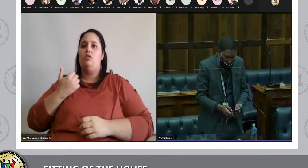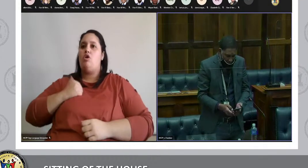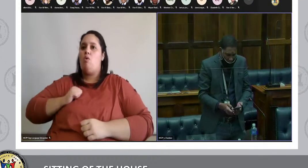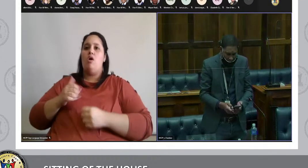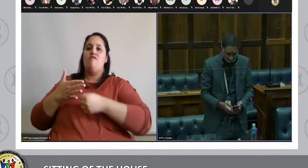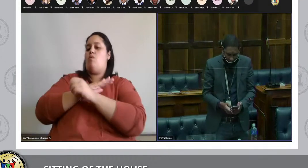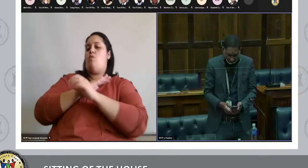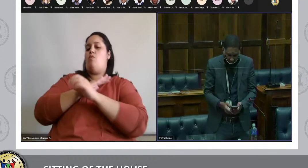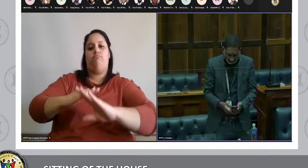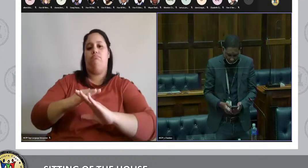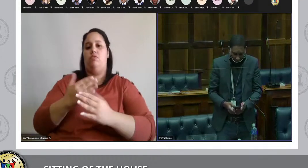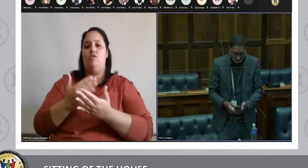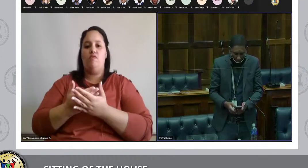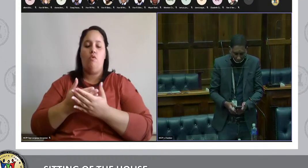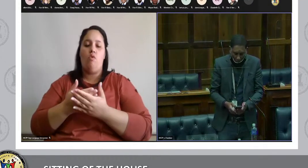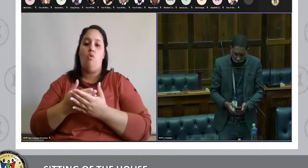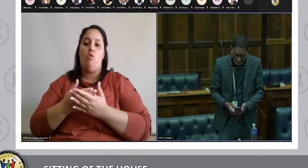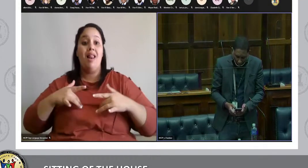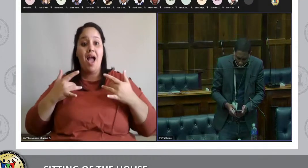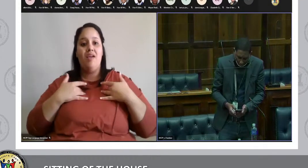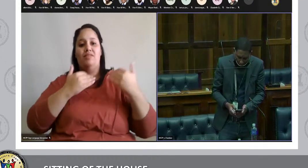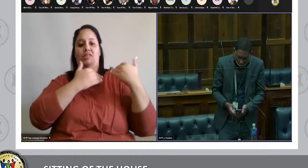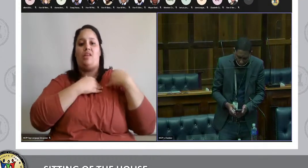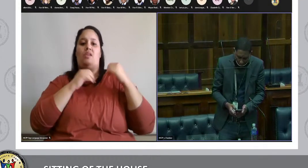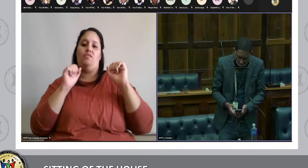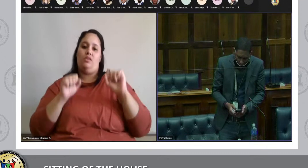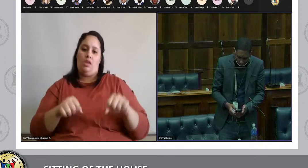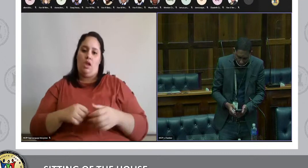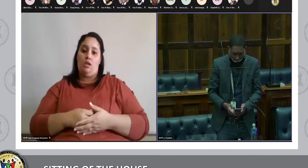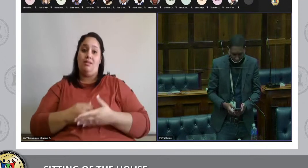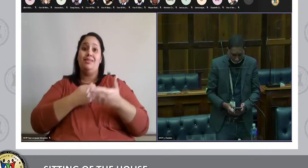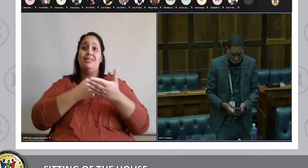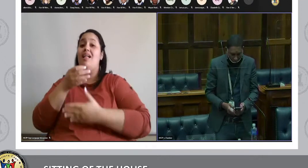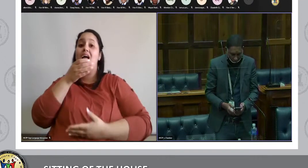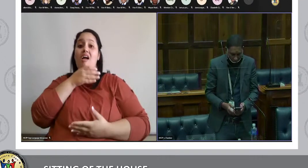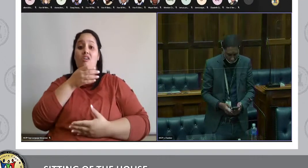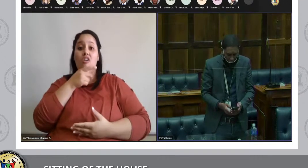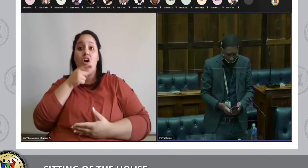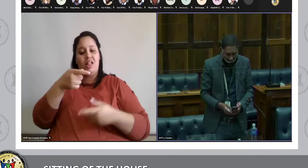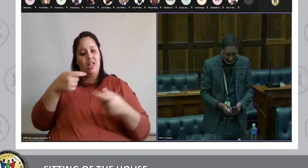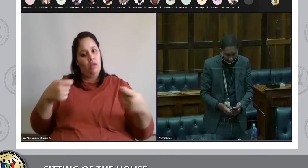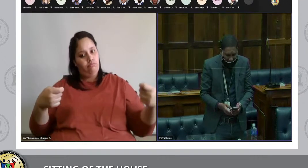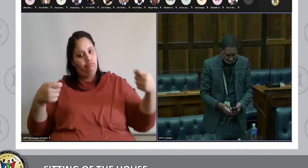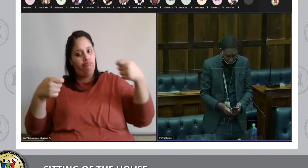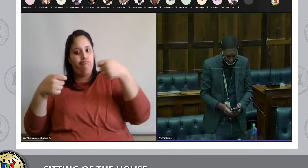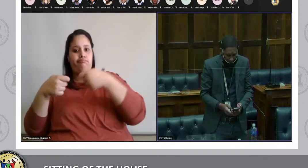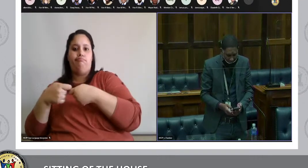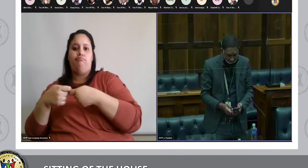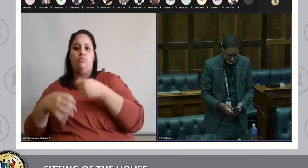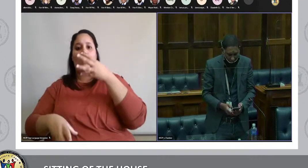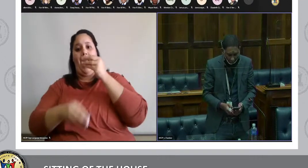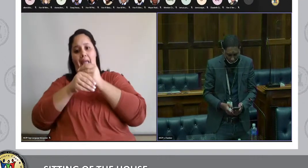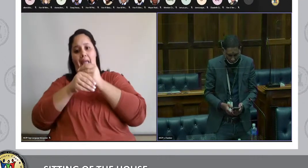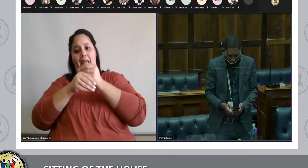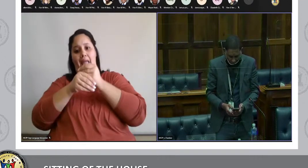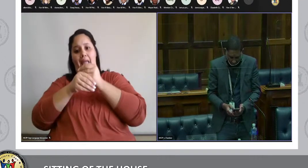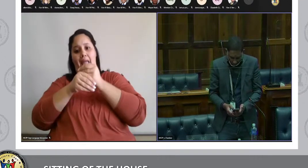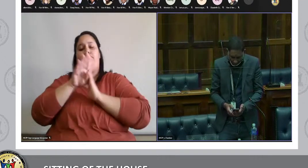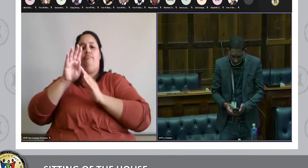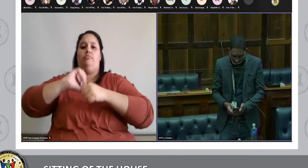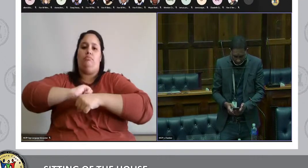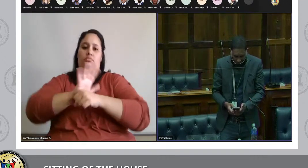lives. The sales of alcohol is a major contributor to the rising spikes in